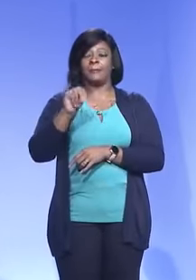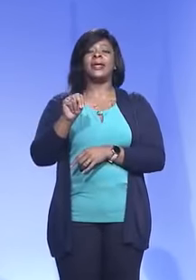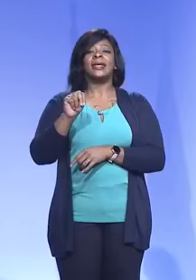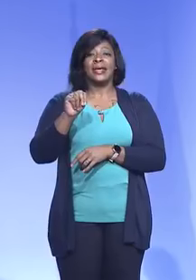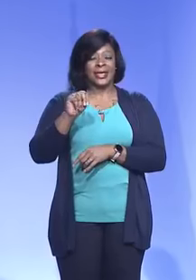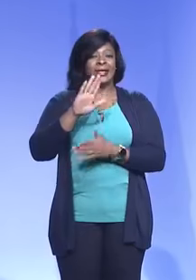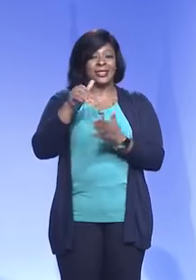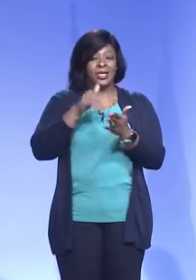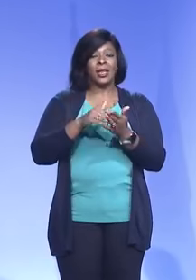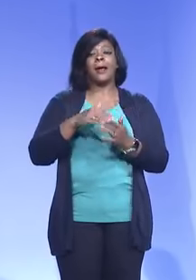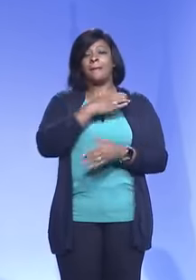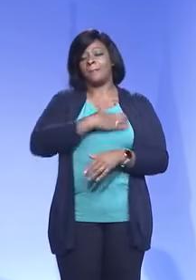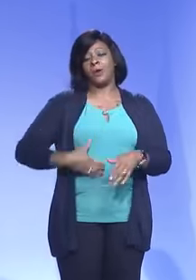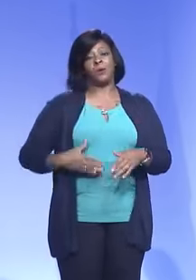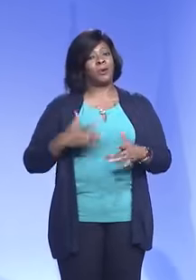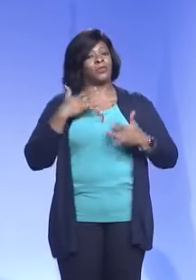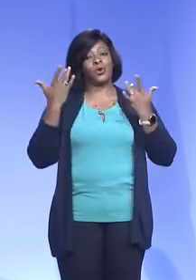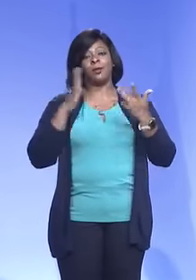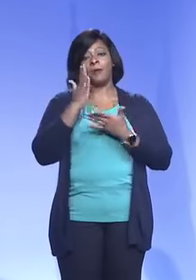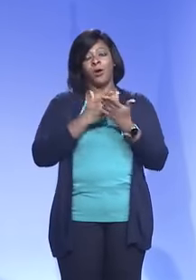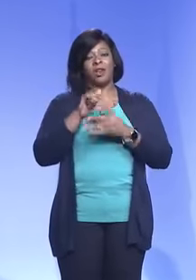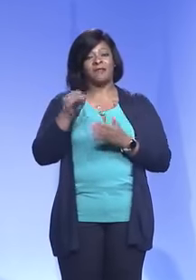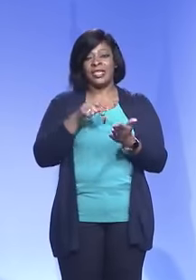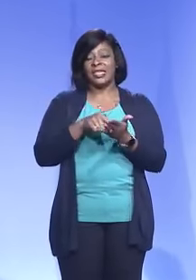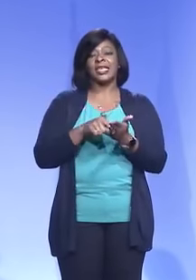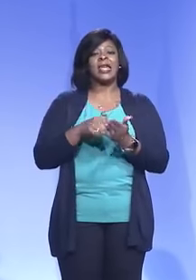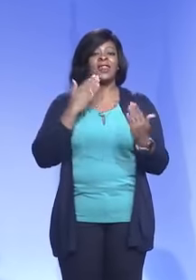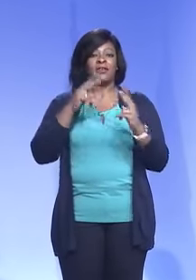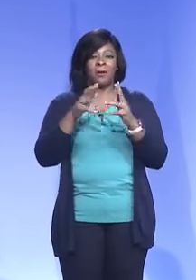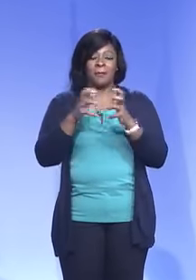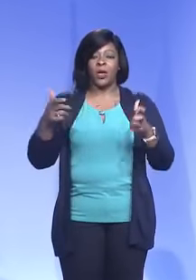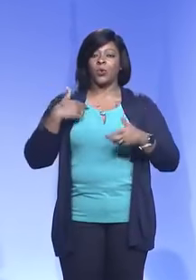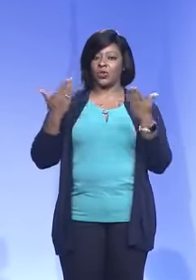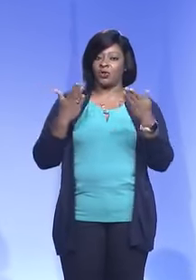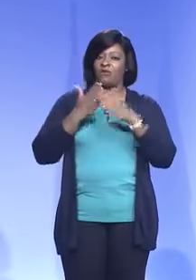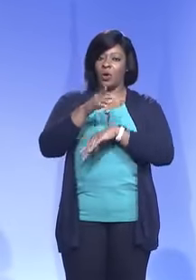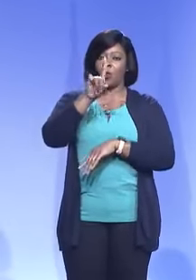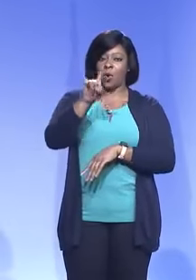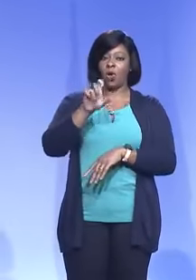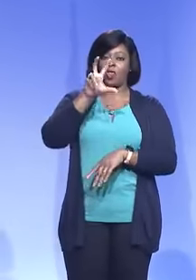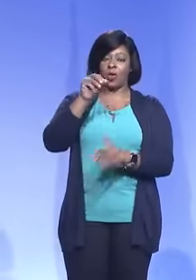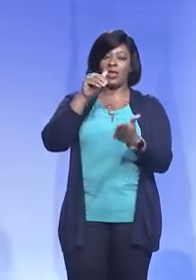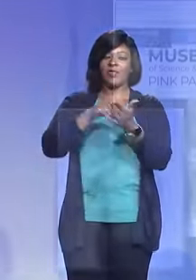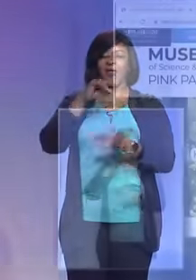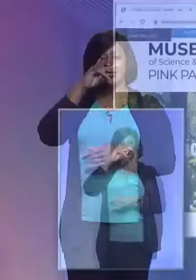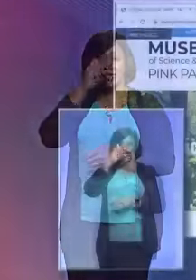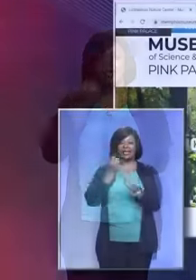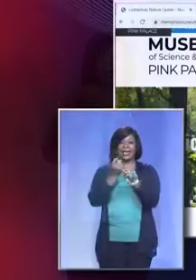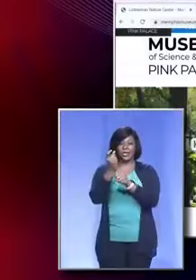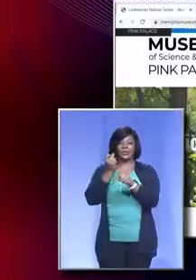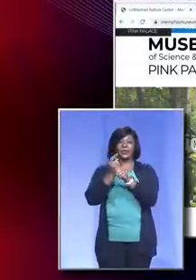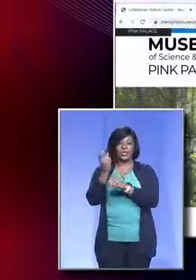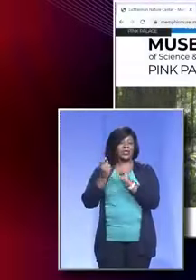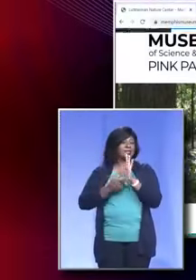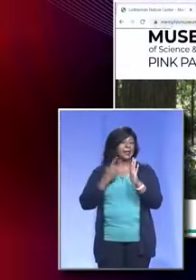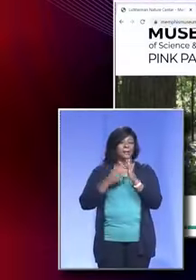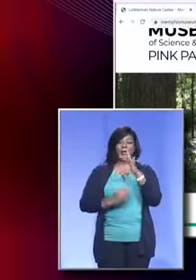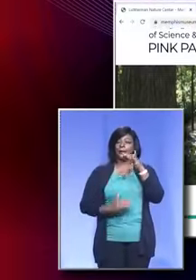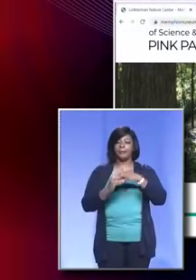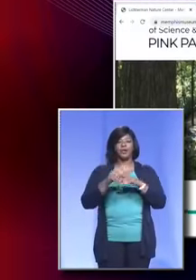we're just delighted to be a part of this program. Thank you very much. We serve over 130,000 kids annually, sometimes up